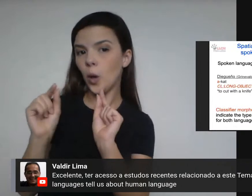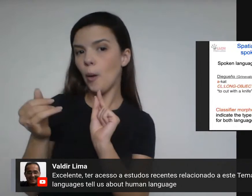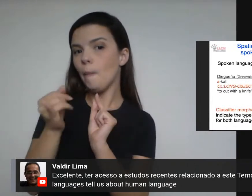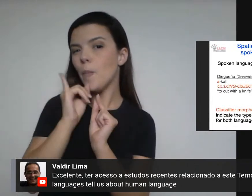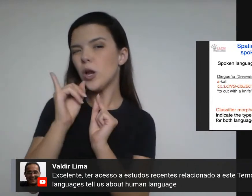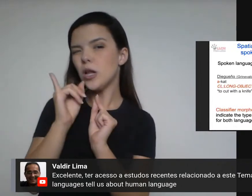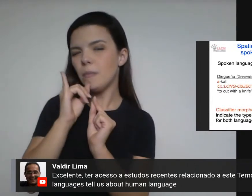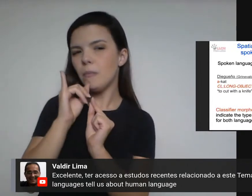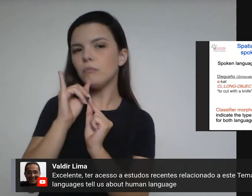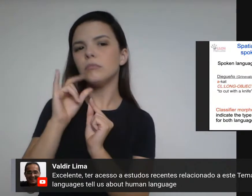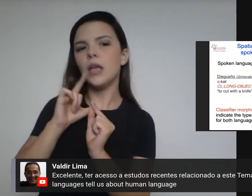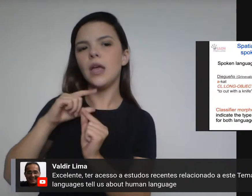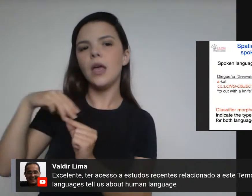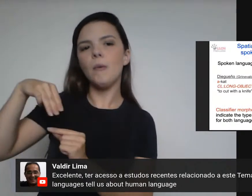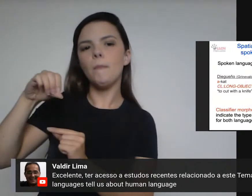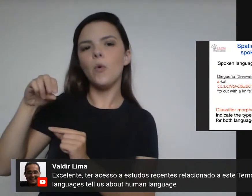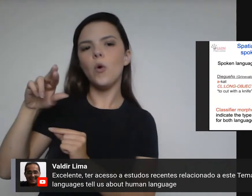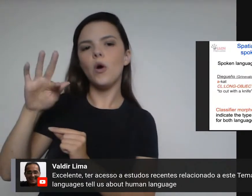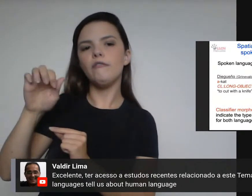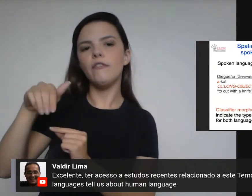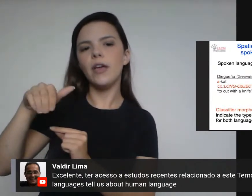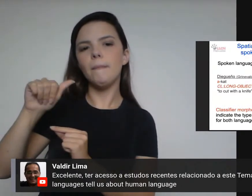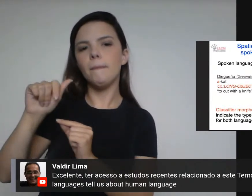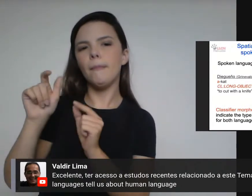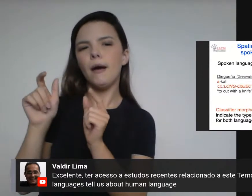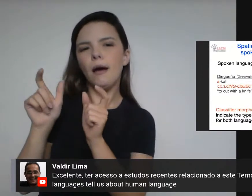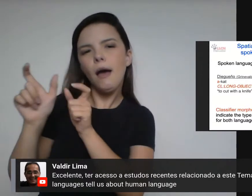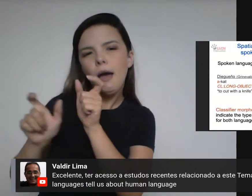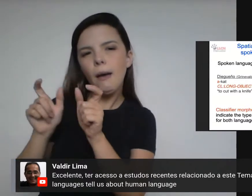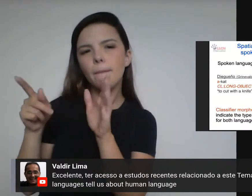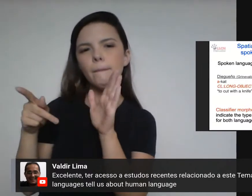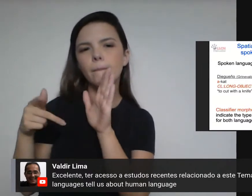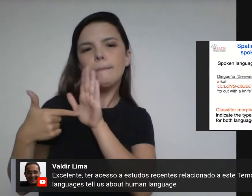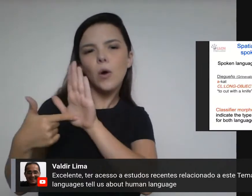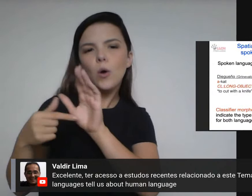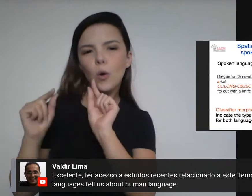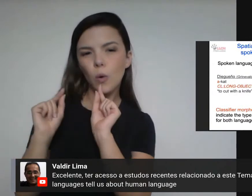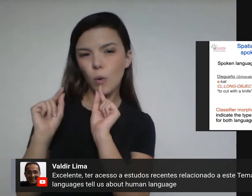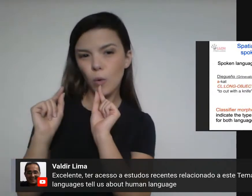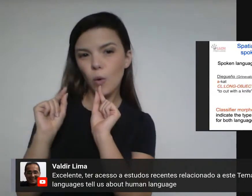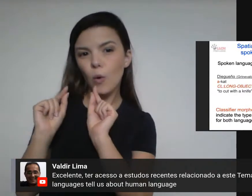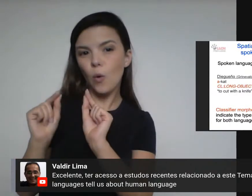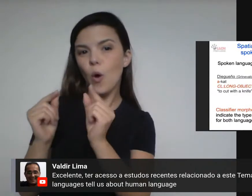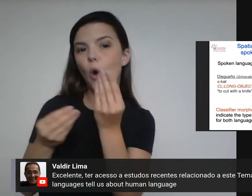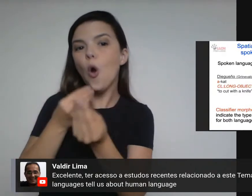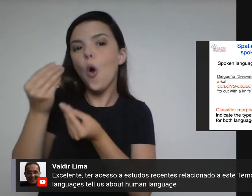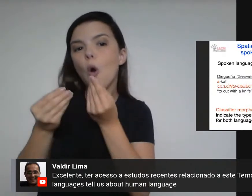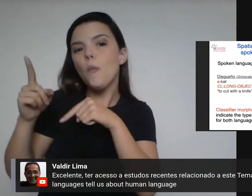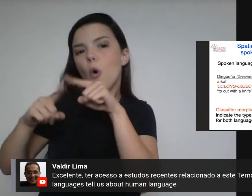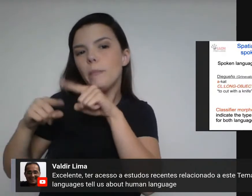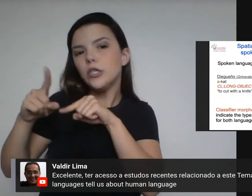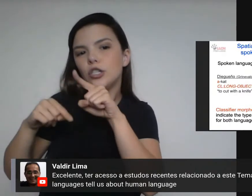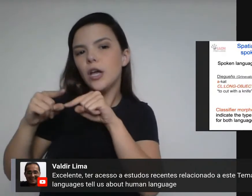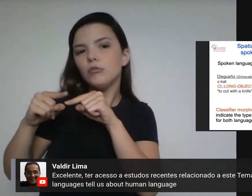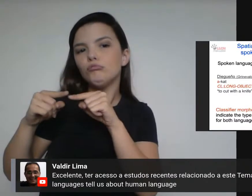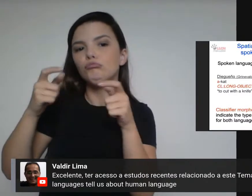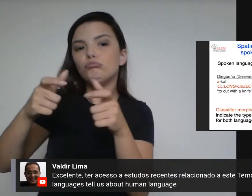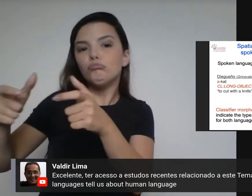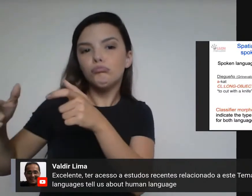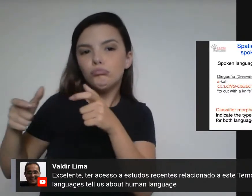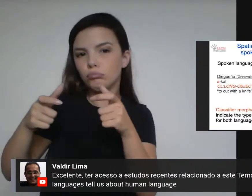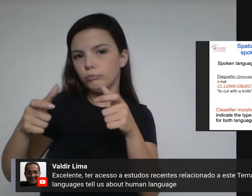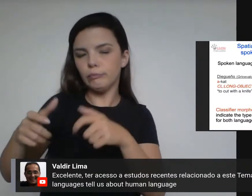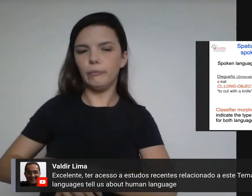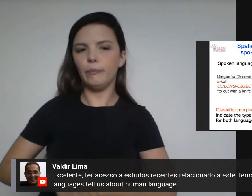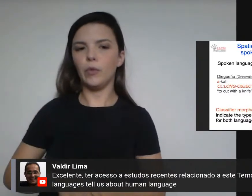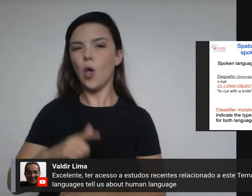type of object. The example I'm giving you is from a verbal classifier language, Diogenio, where in